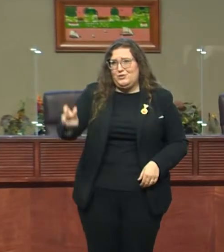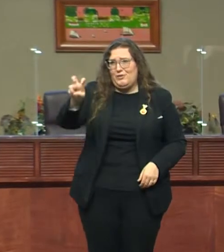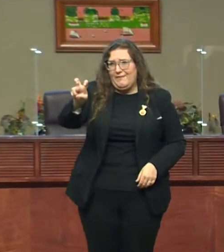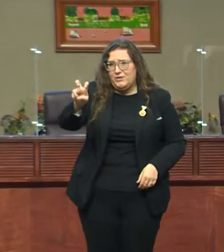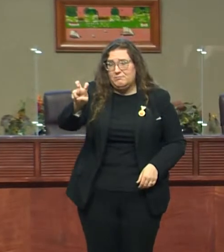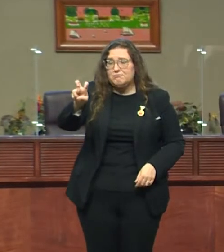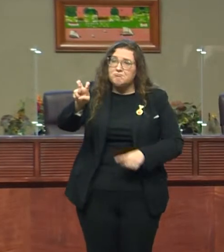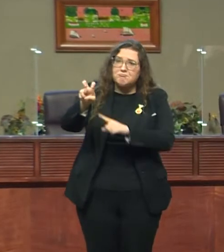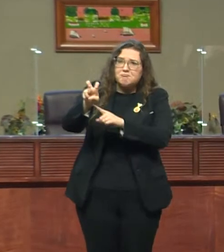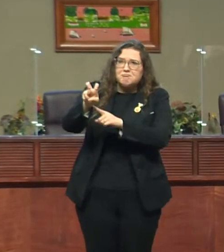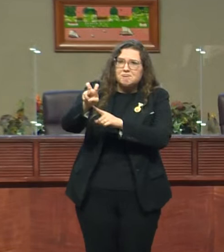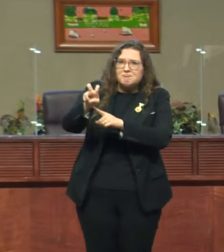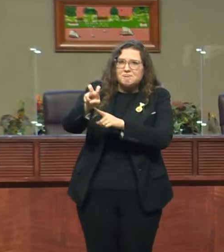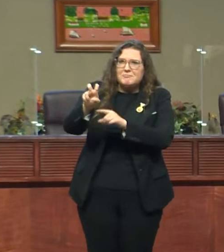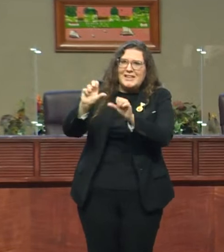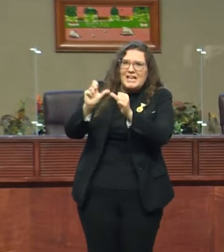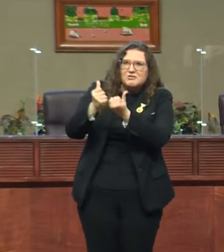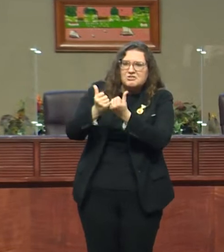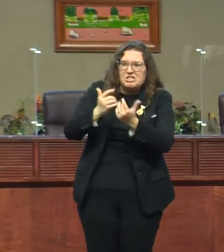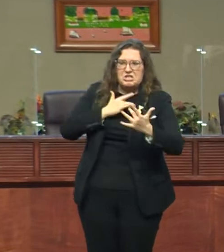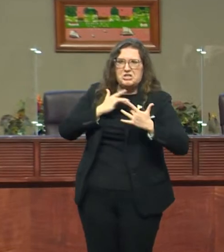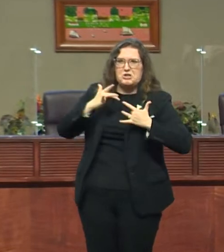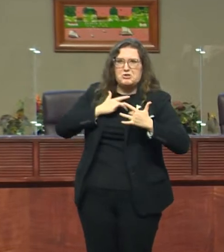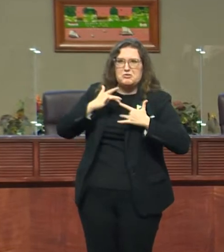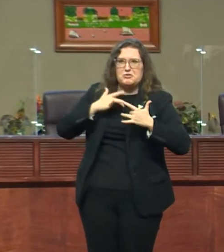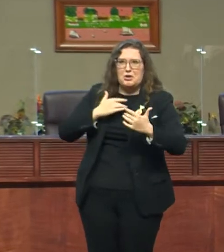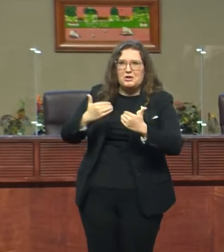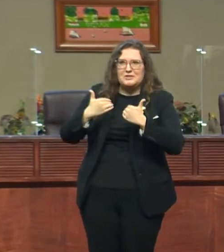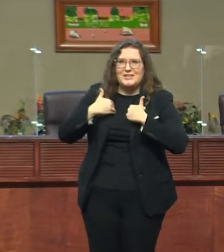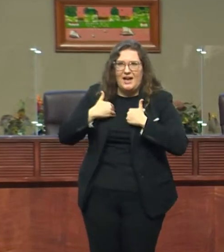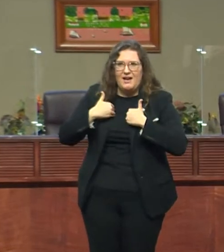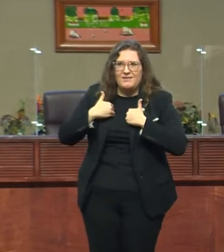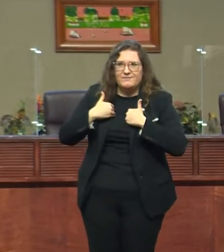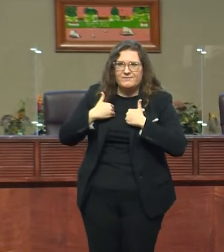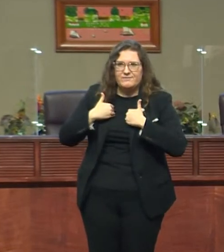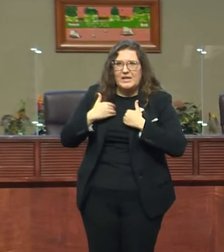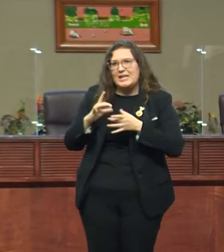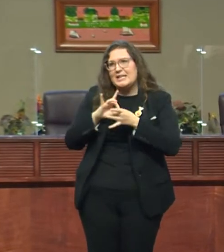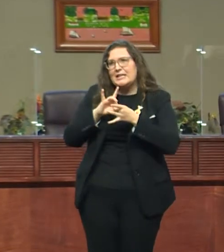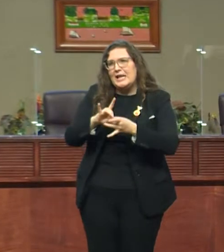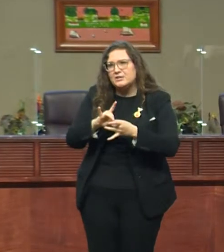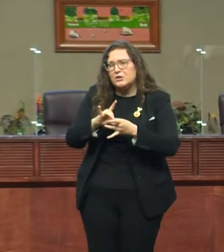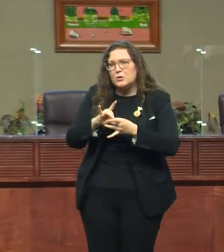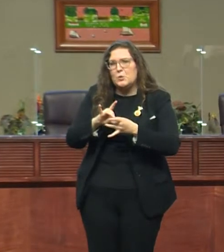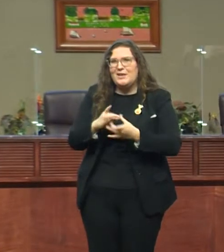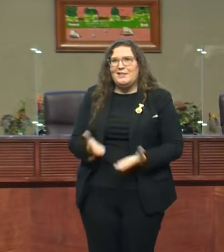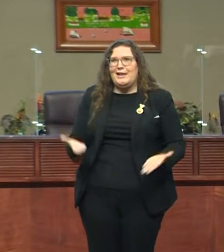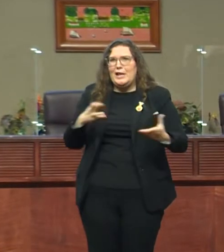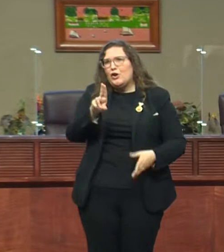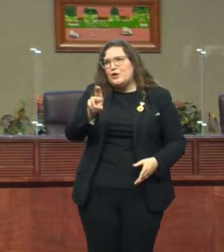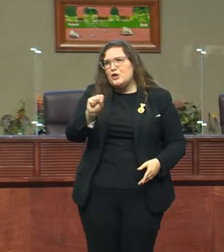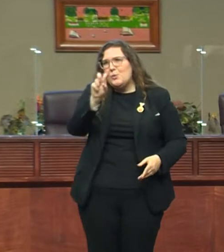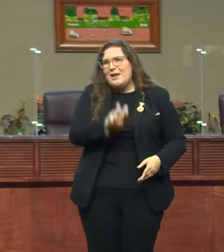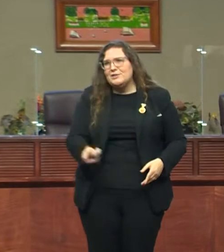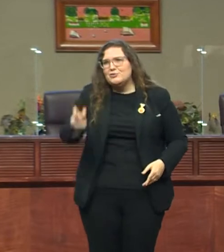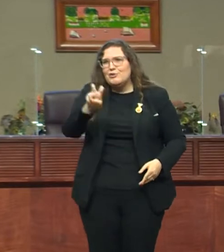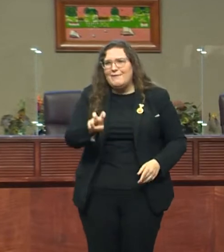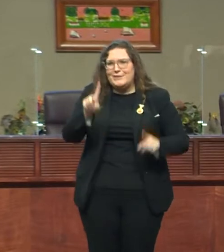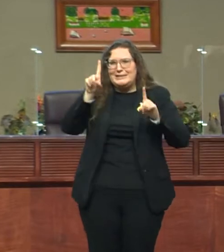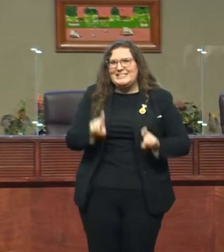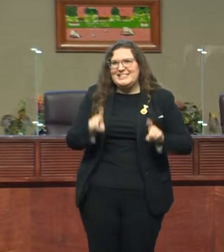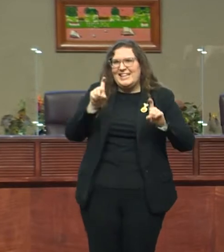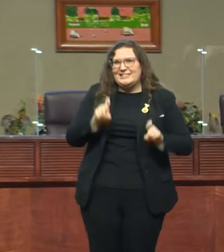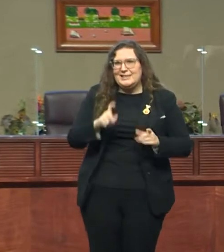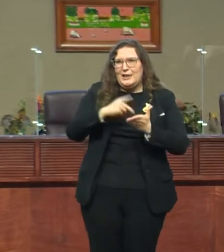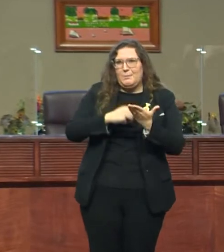are some concerns about implementing a domestic testing program similar to what's already in place for